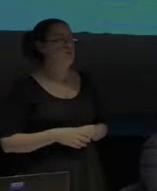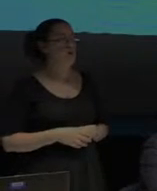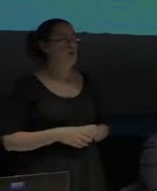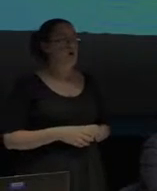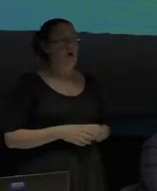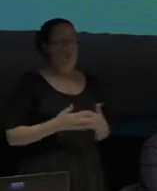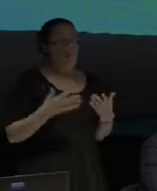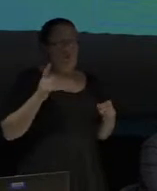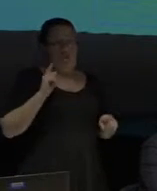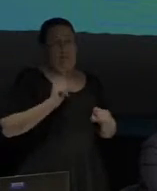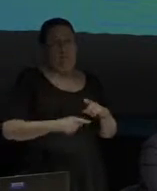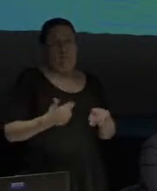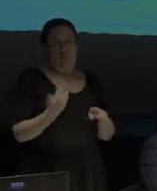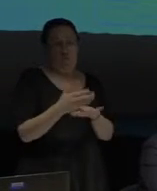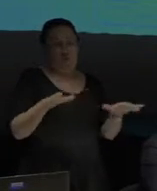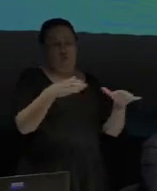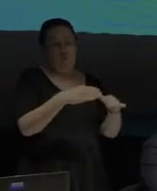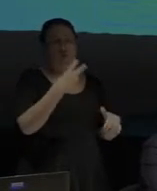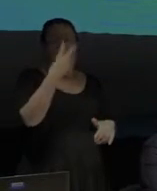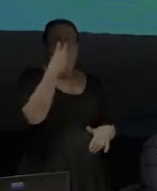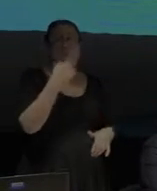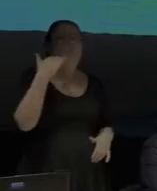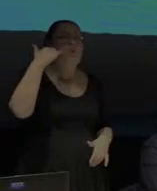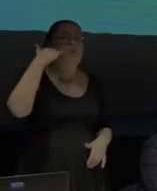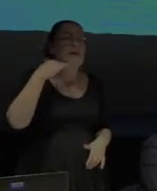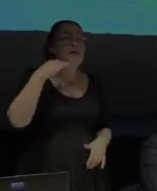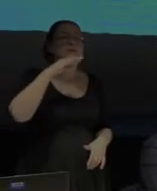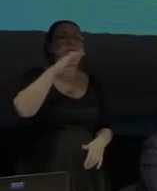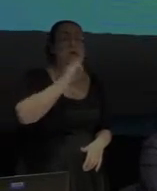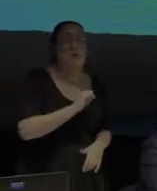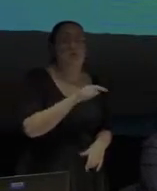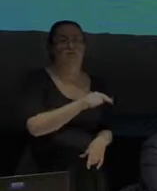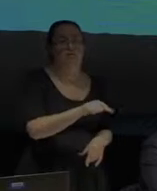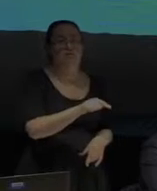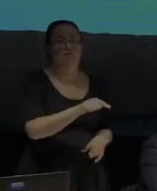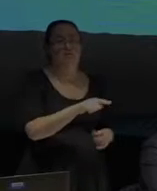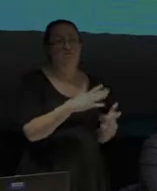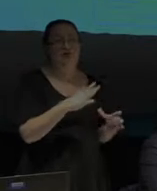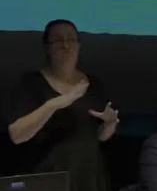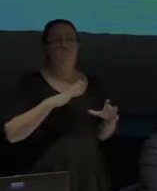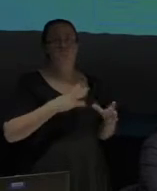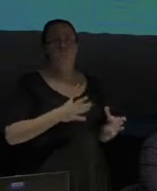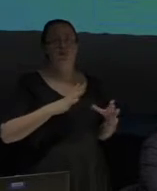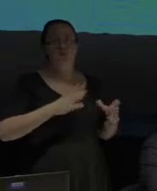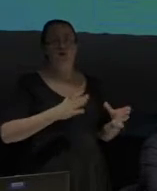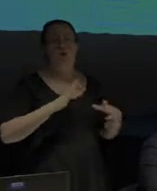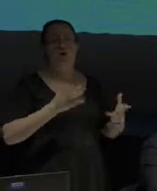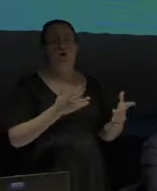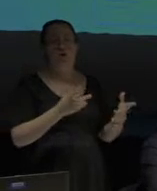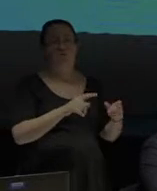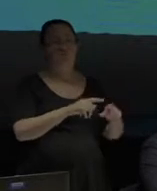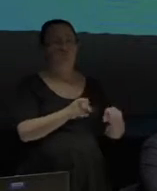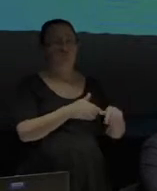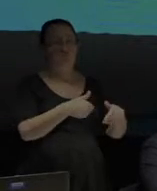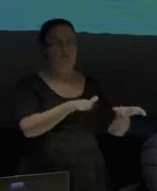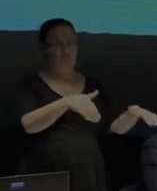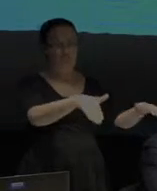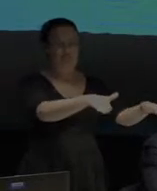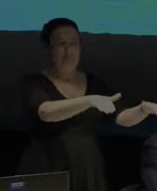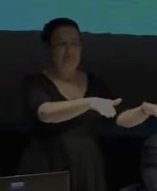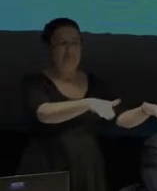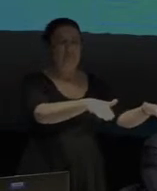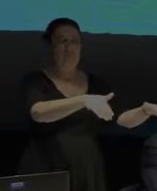male workforces, and those workforces are retiring at an alarming rate. The good news